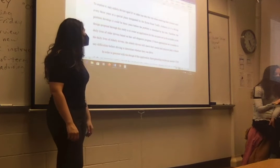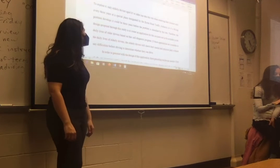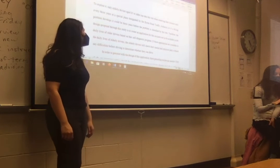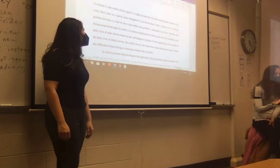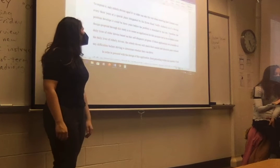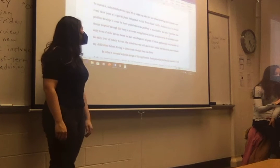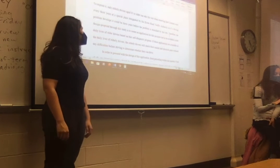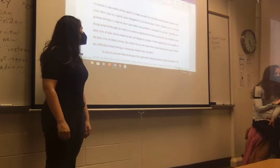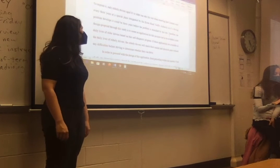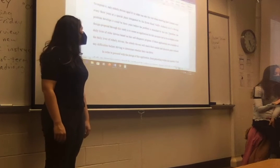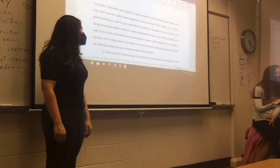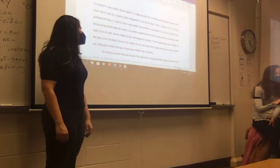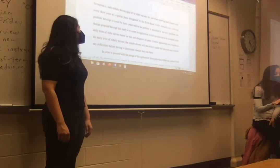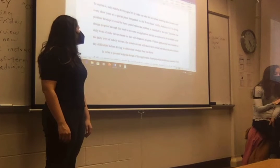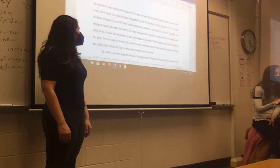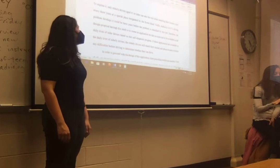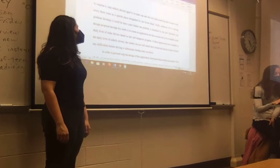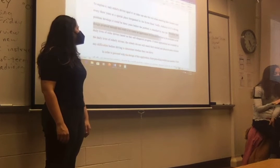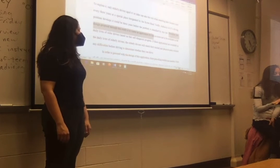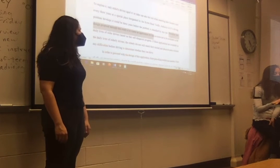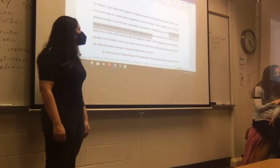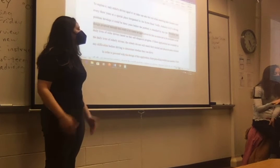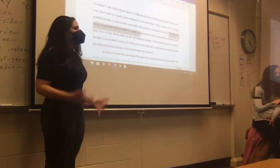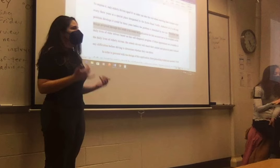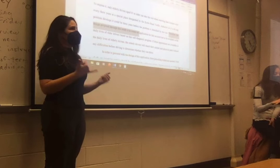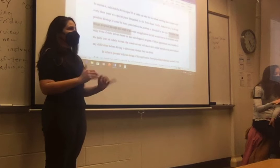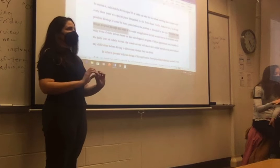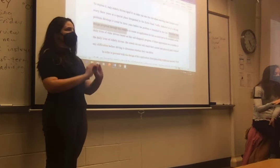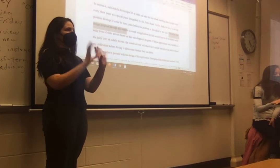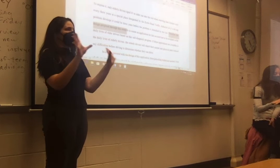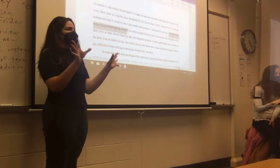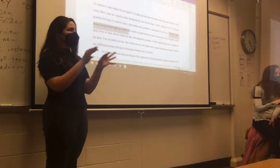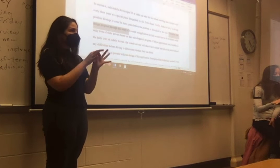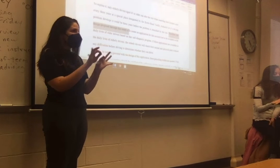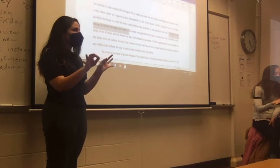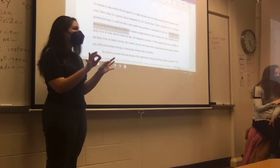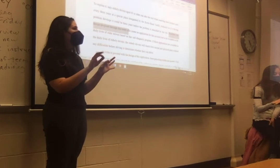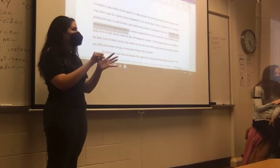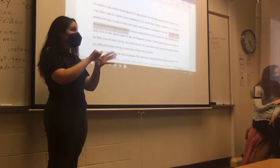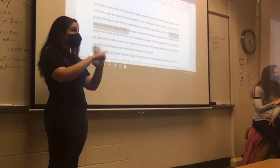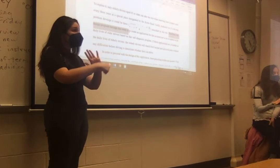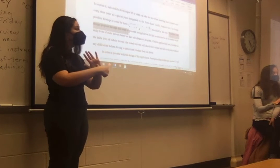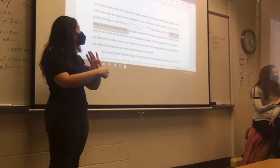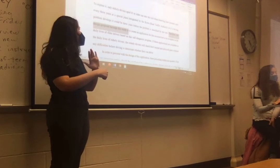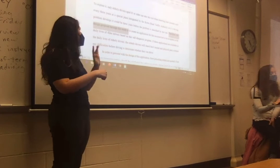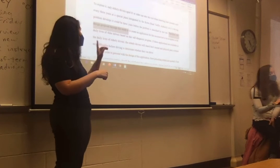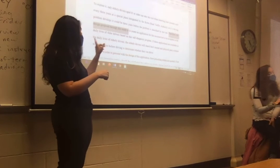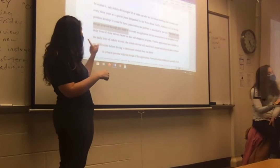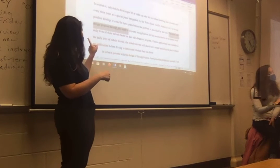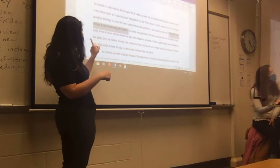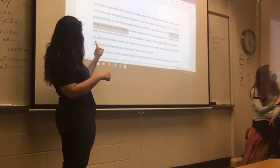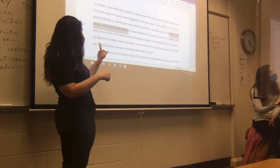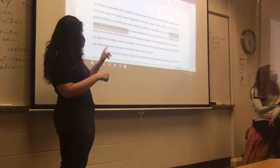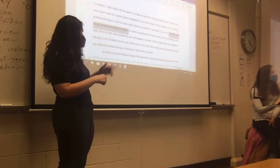And then we can see a really clear statement emphasizing the design proposal through this